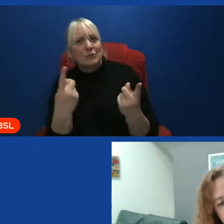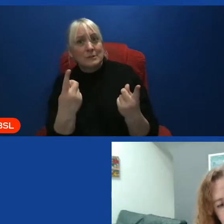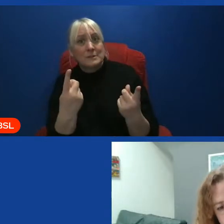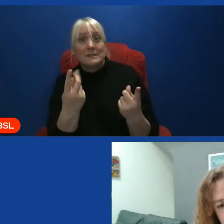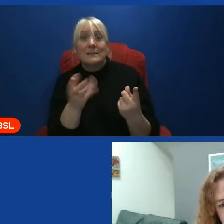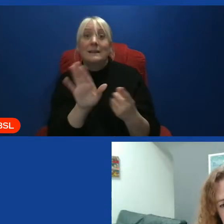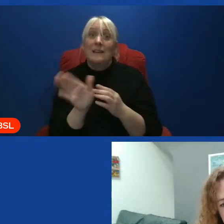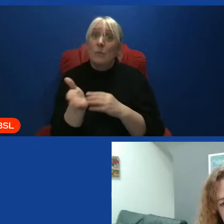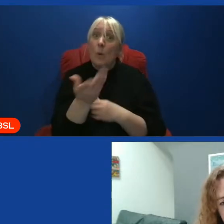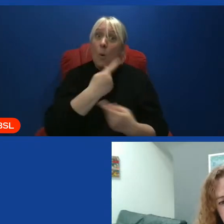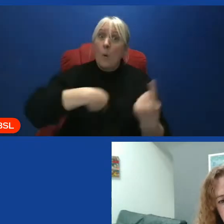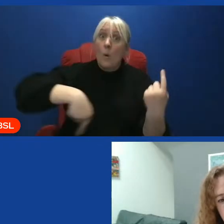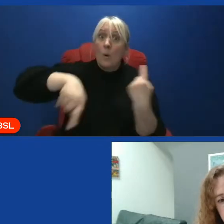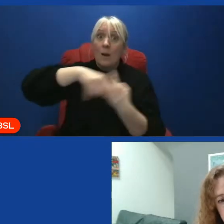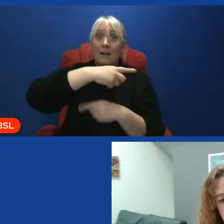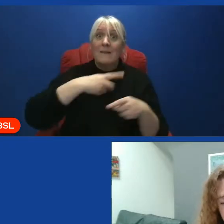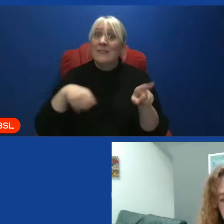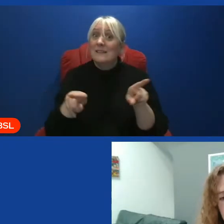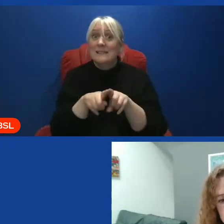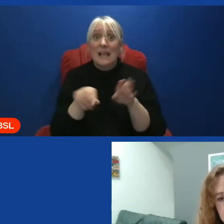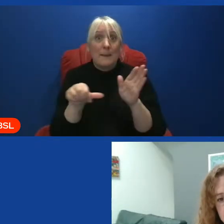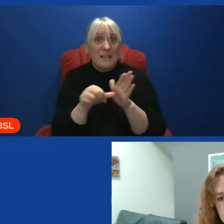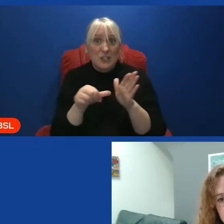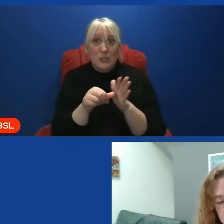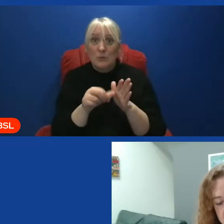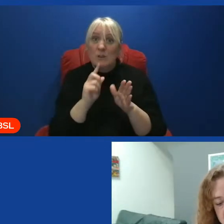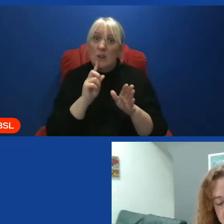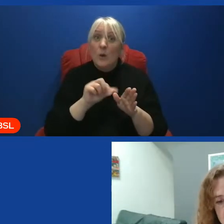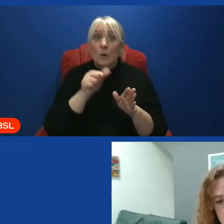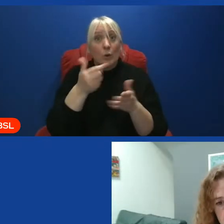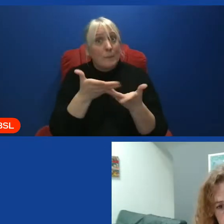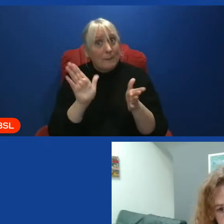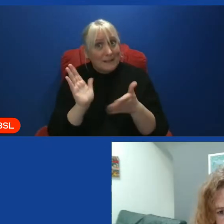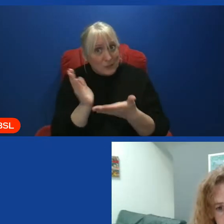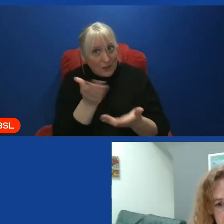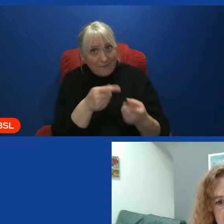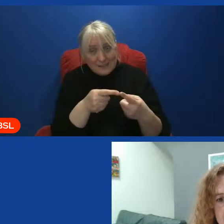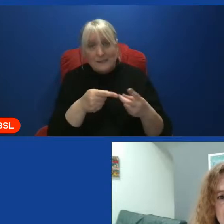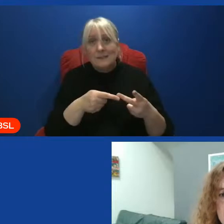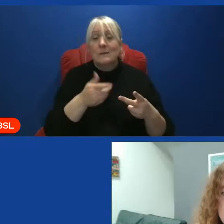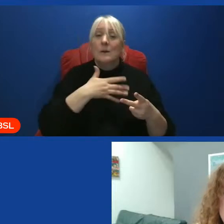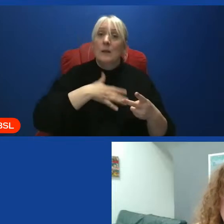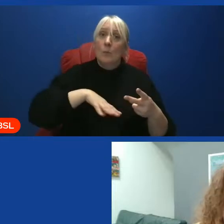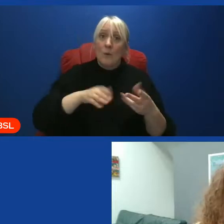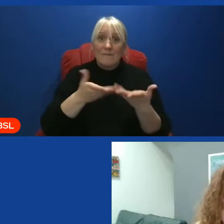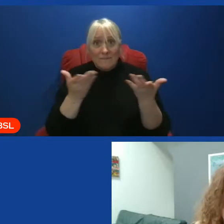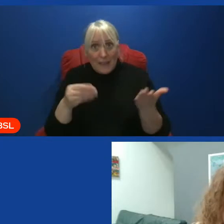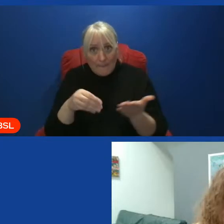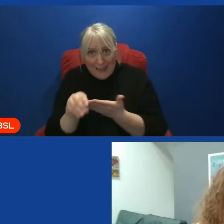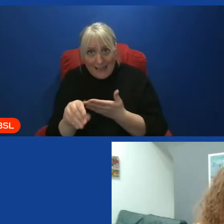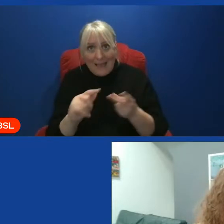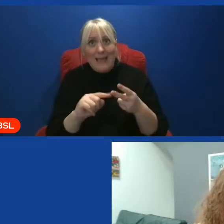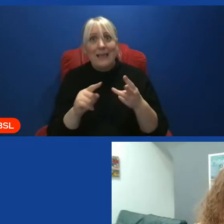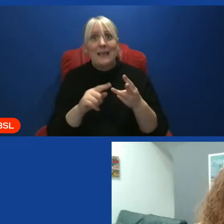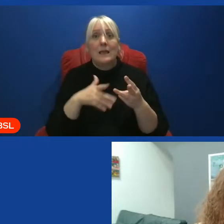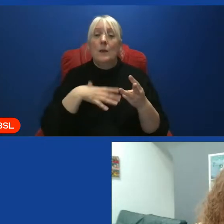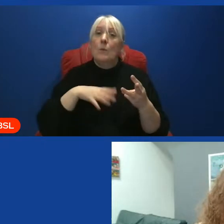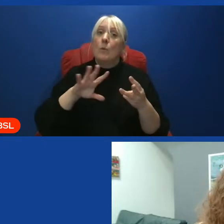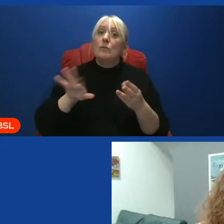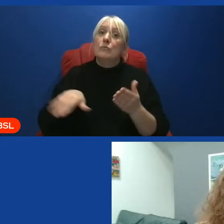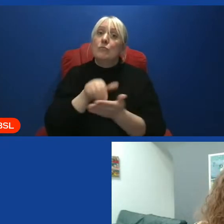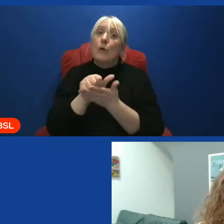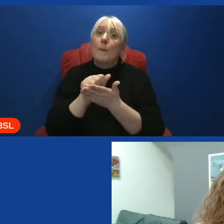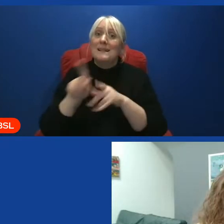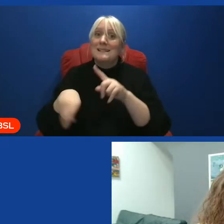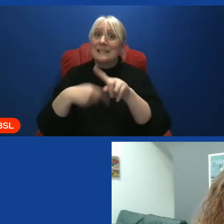have broadly the same issues, which are decent public services, fair pay, proper taxation system,